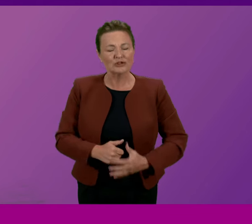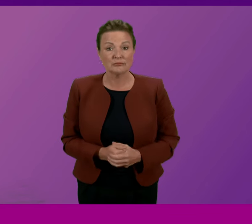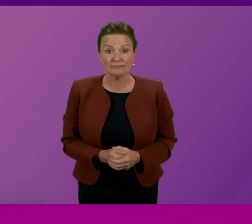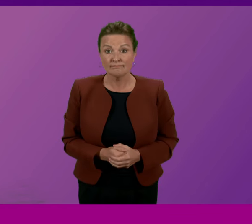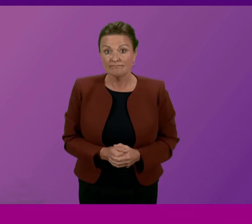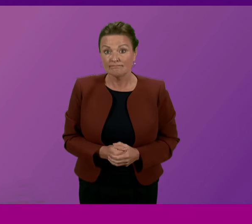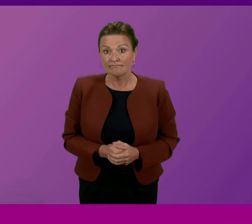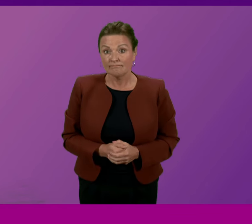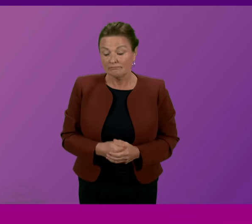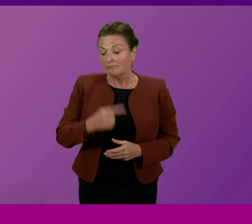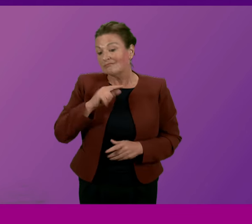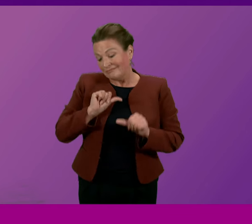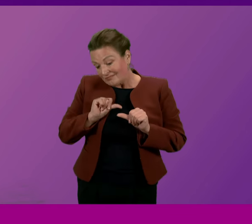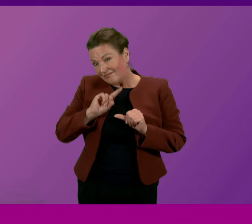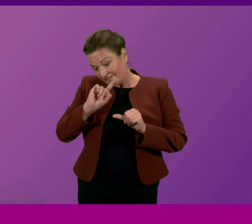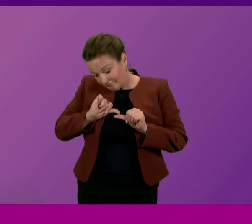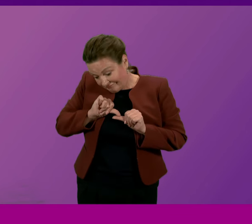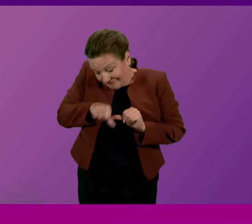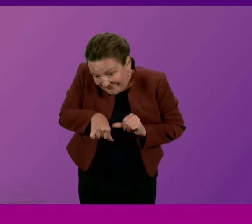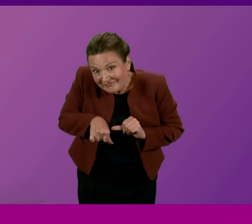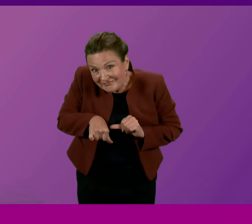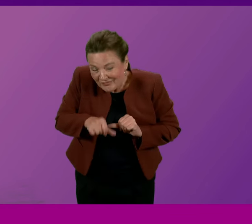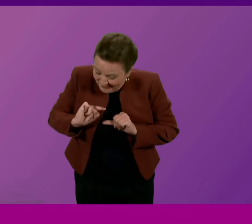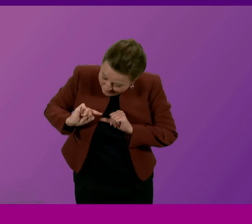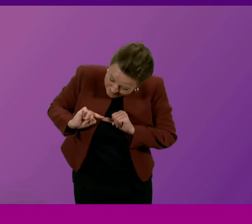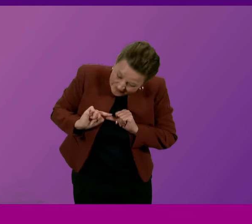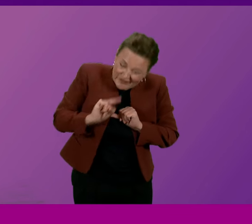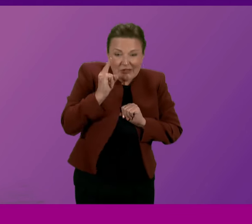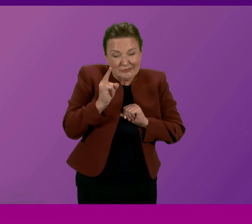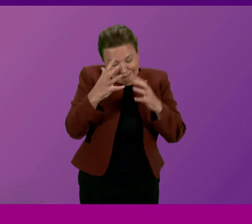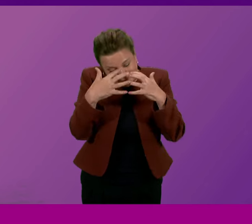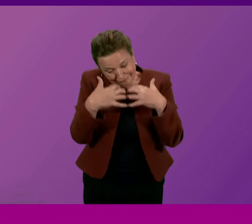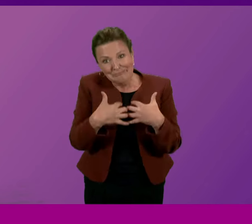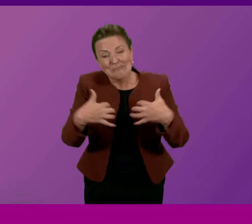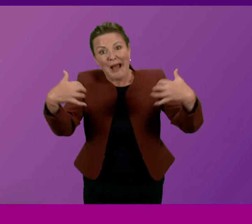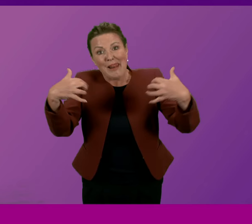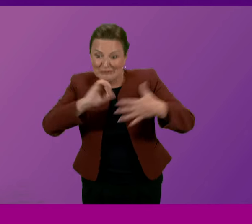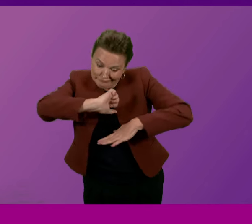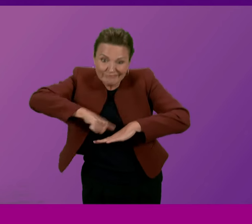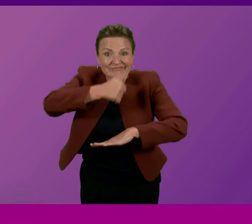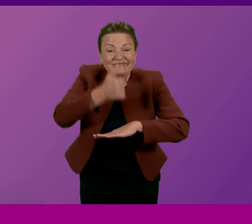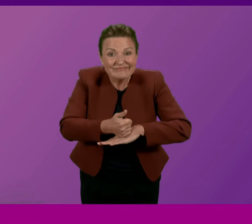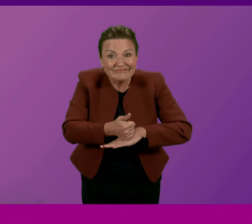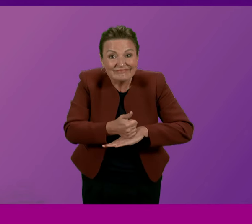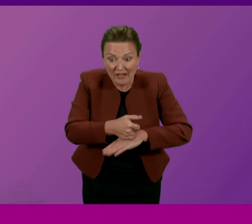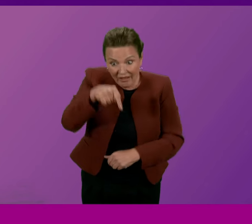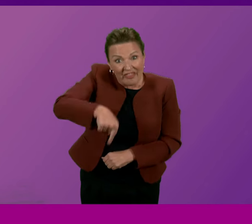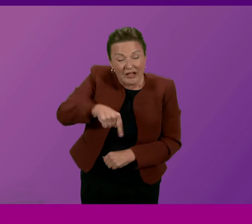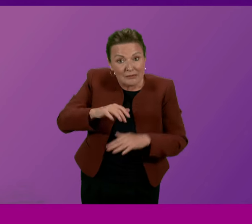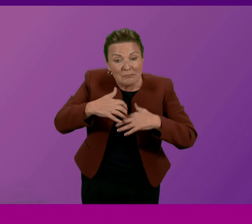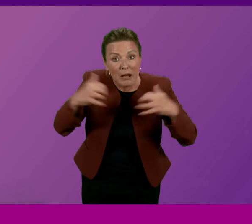immediately after its establishment, in one of the many twists and turns in the long voyage of our nation, this